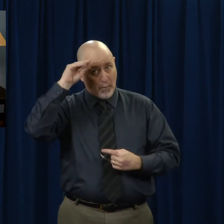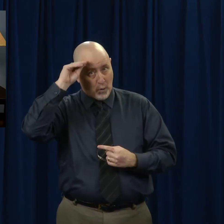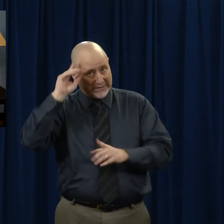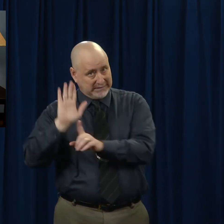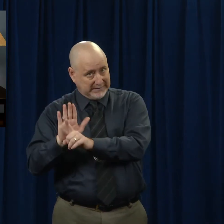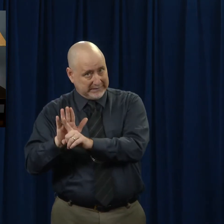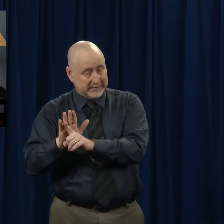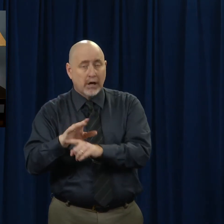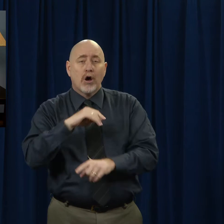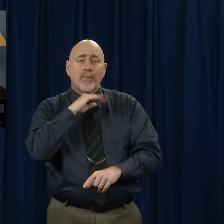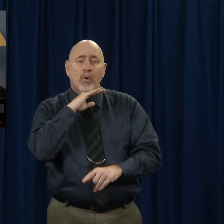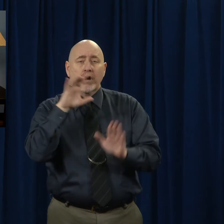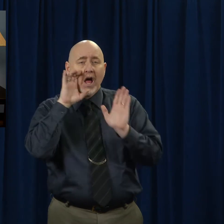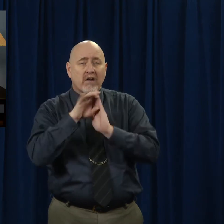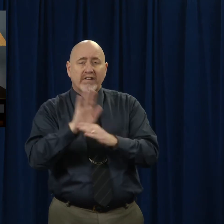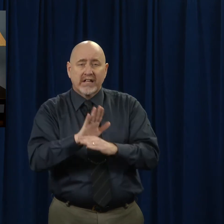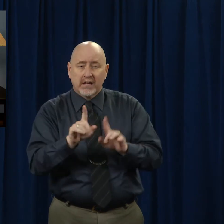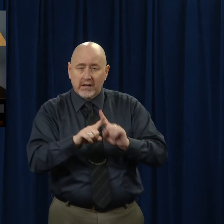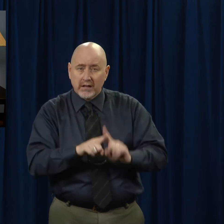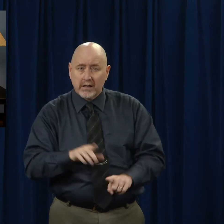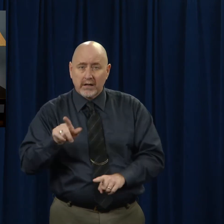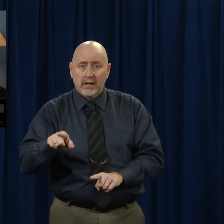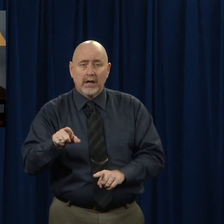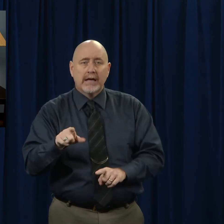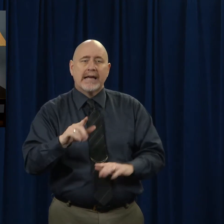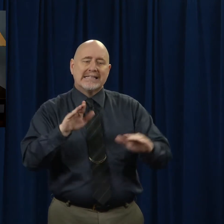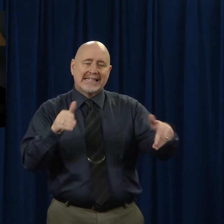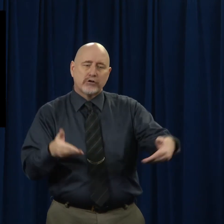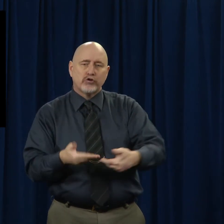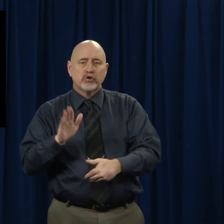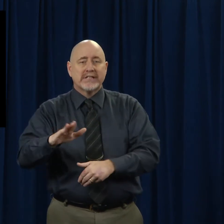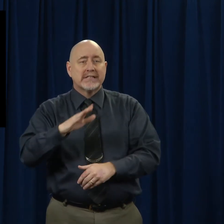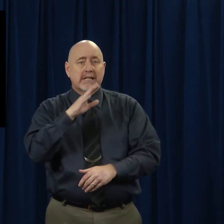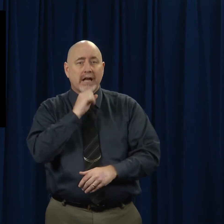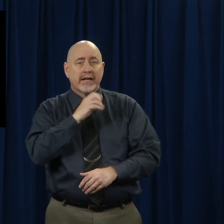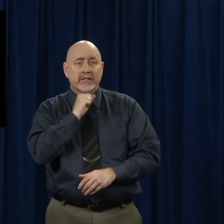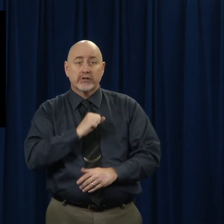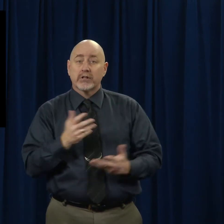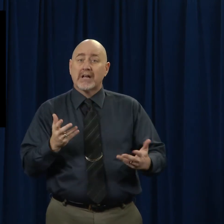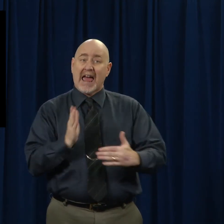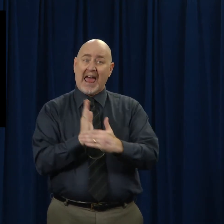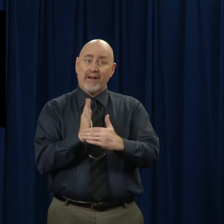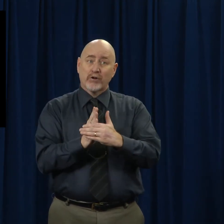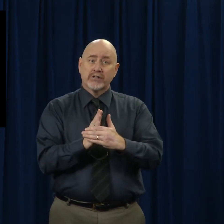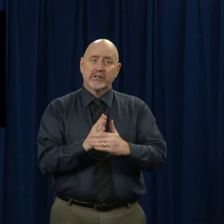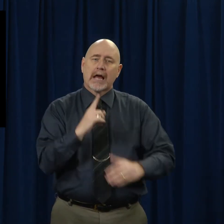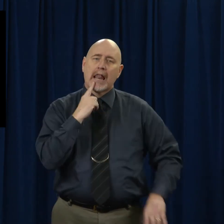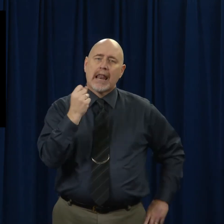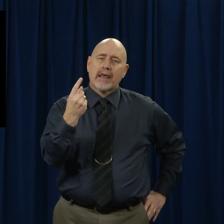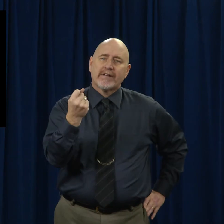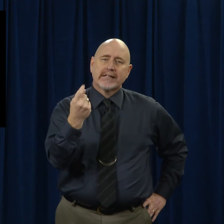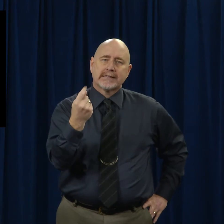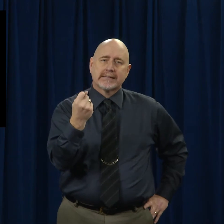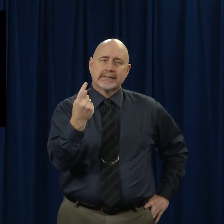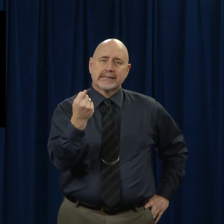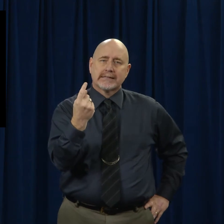our boys, pornography is introduced into his life at the average age of